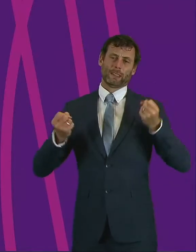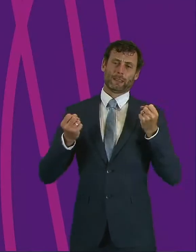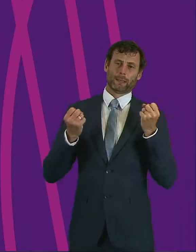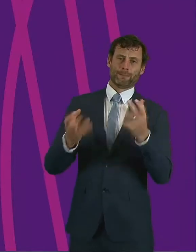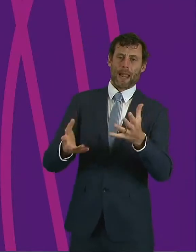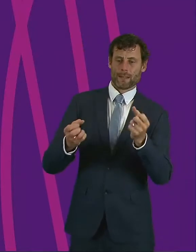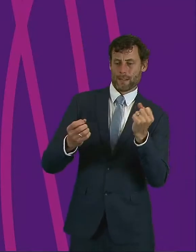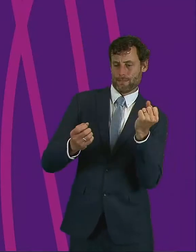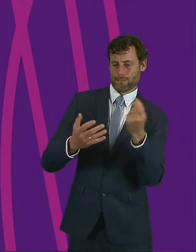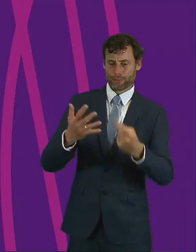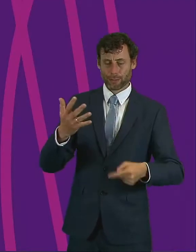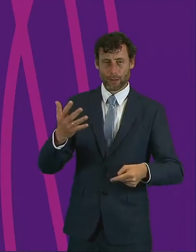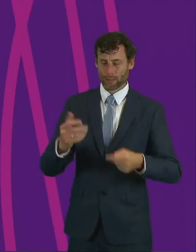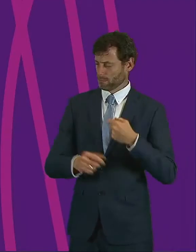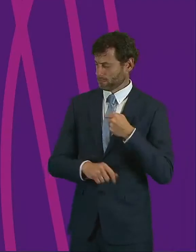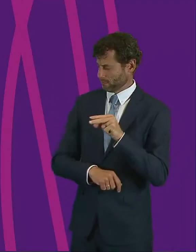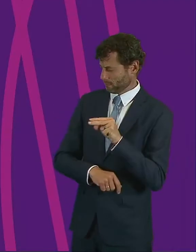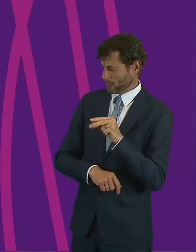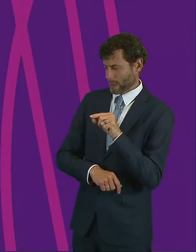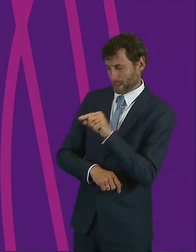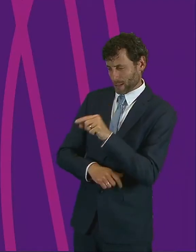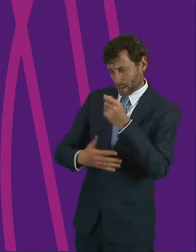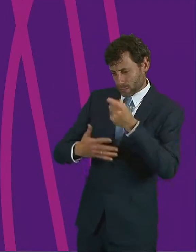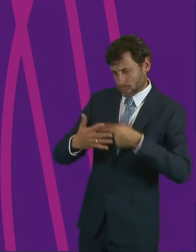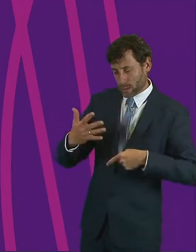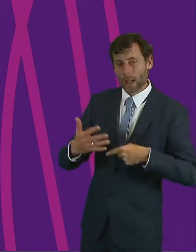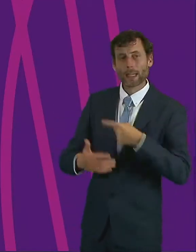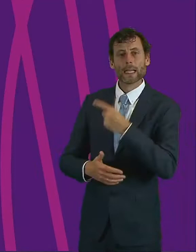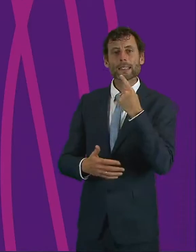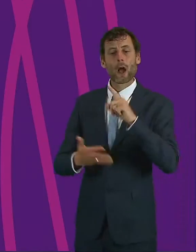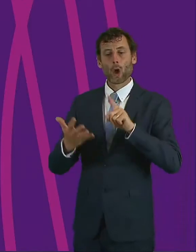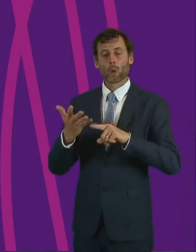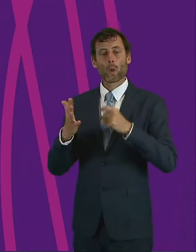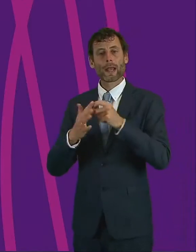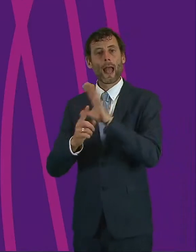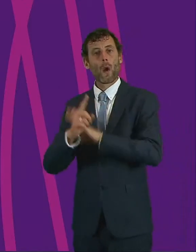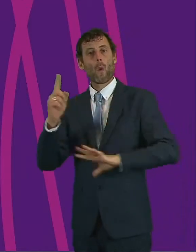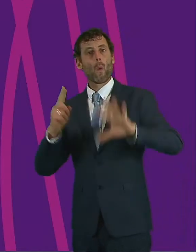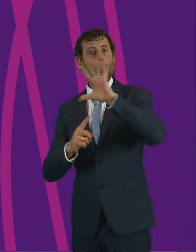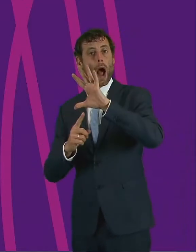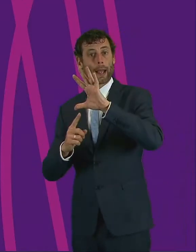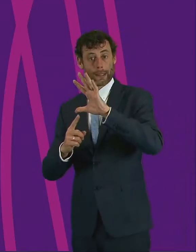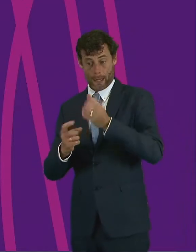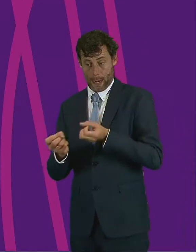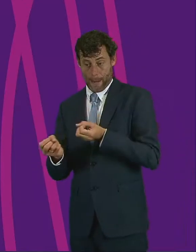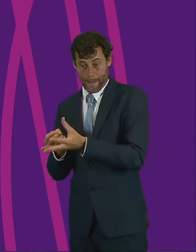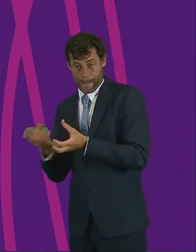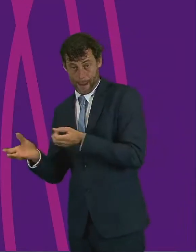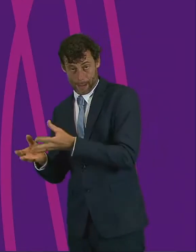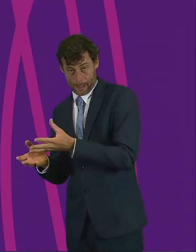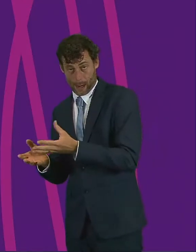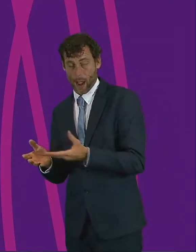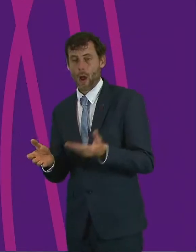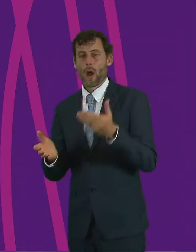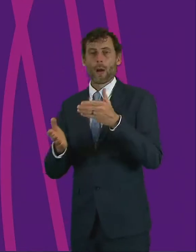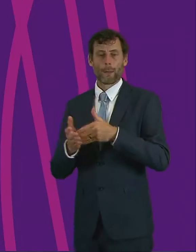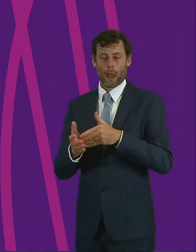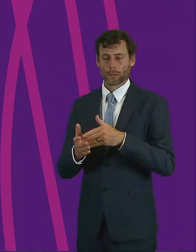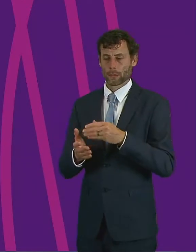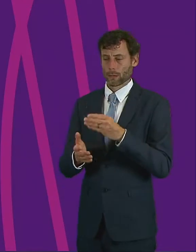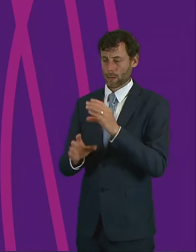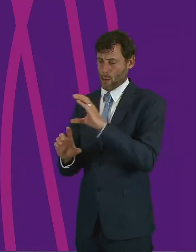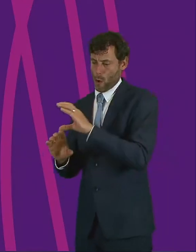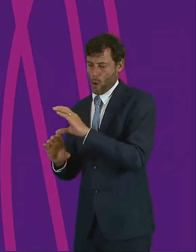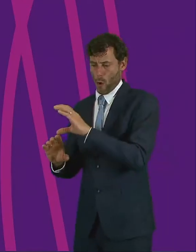You cannot have both a UK-wide package and significant consequentials. Granted, there was